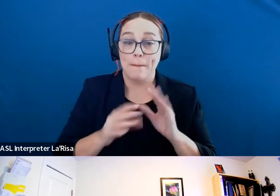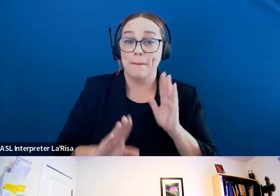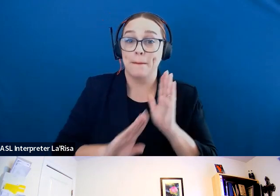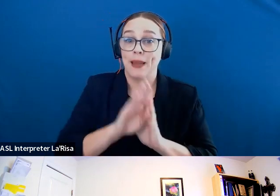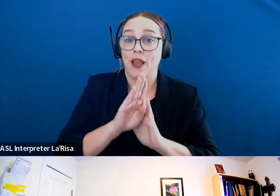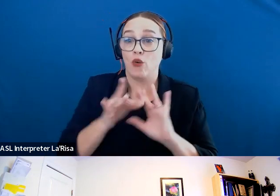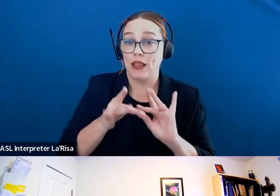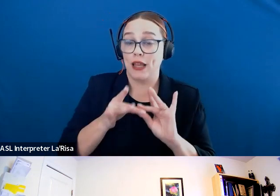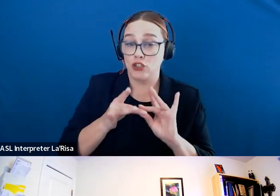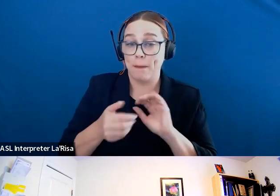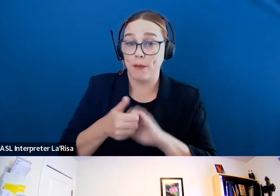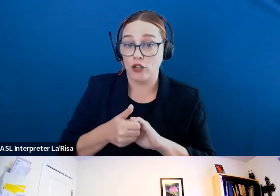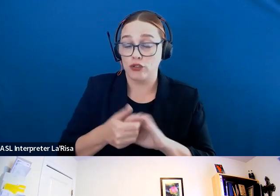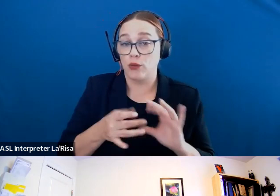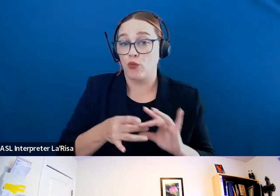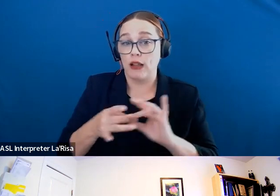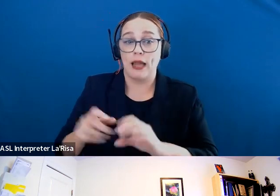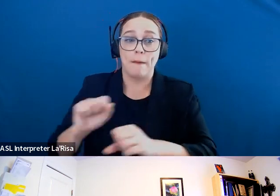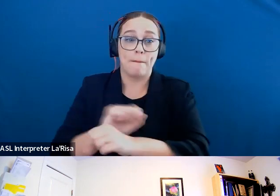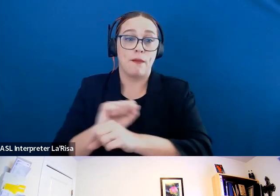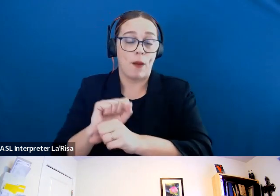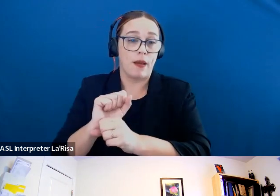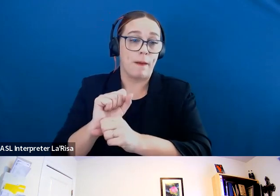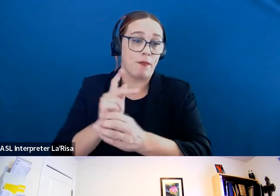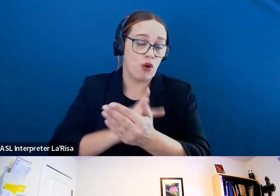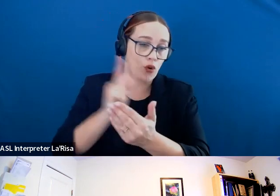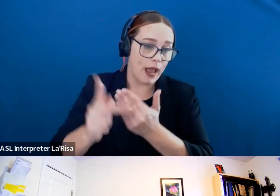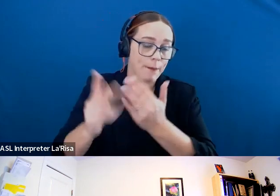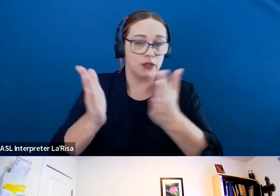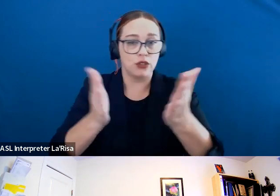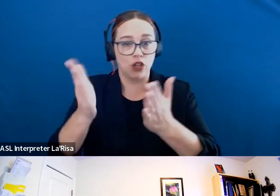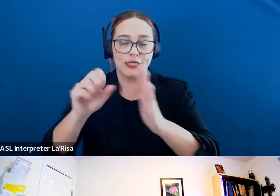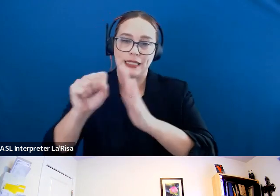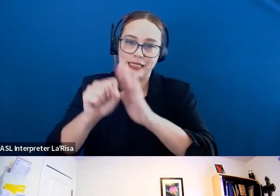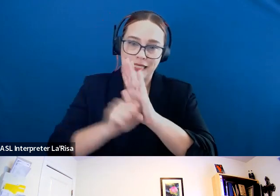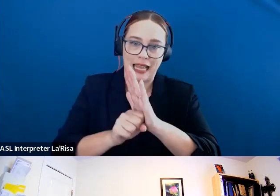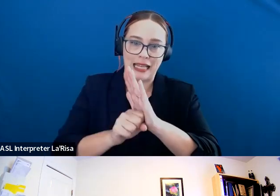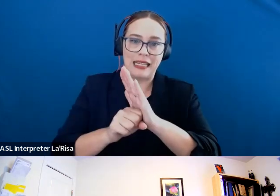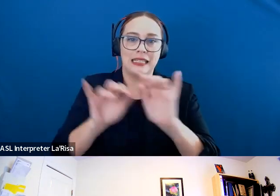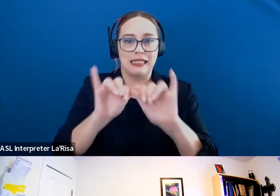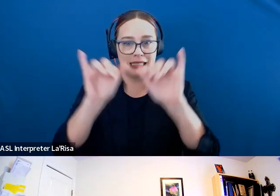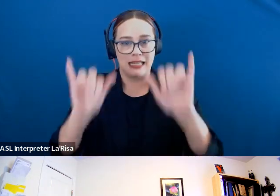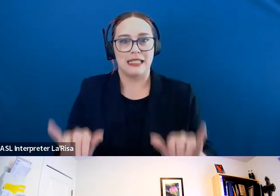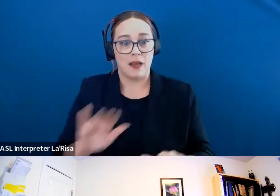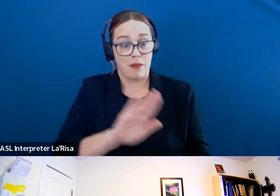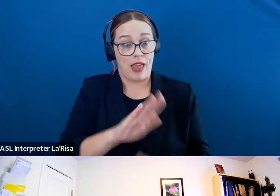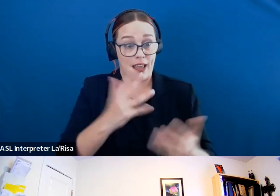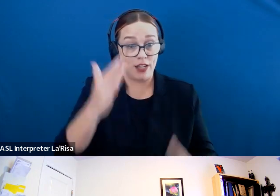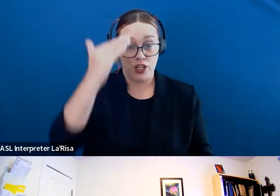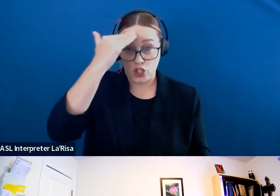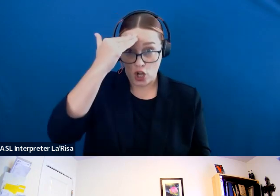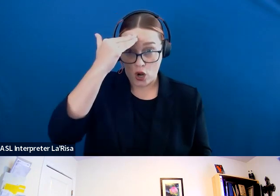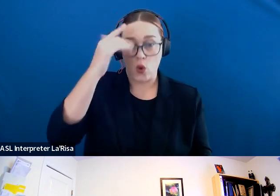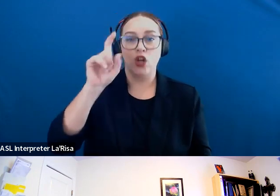to employment programs and services with state systems. So they know they're out there, and one of their strategies is to grow those